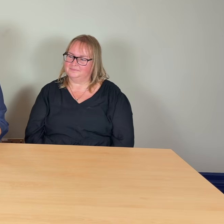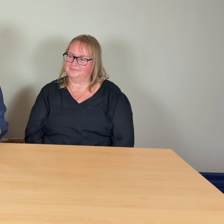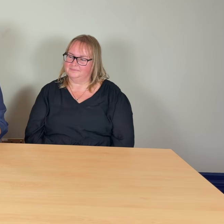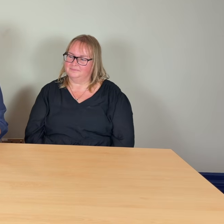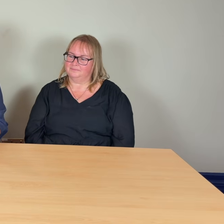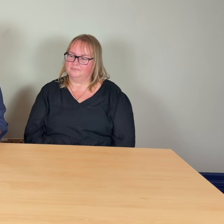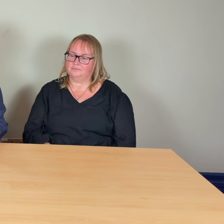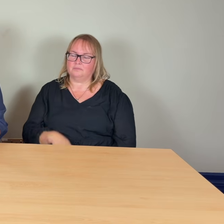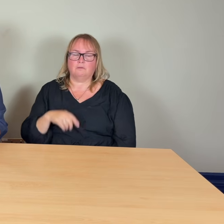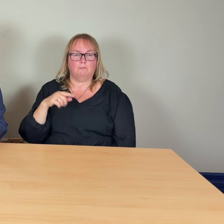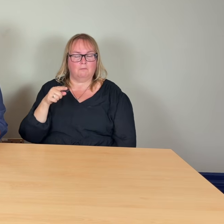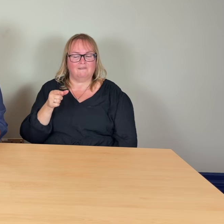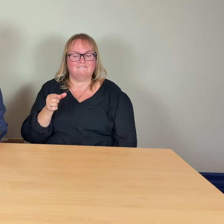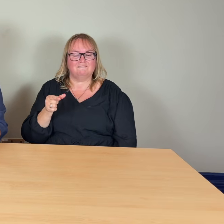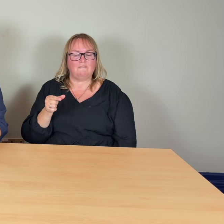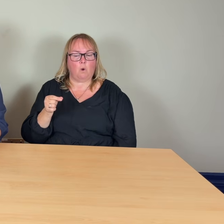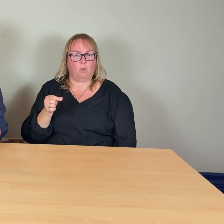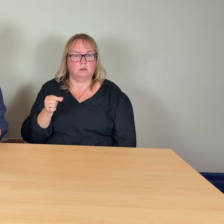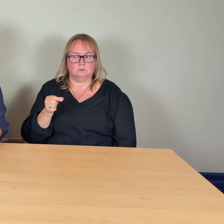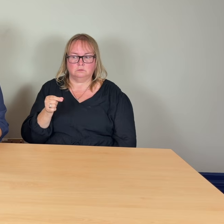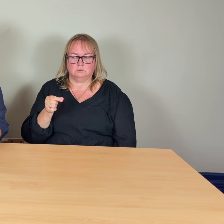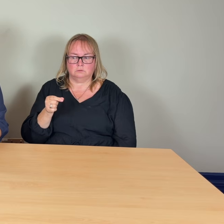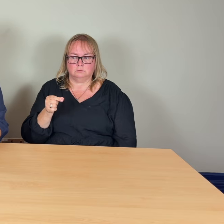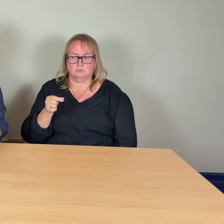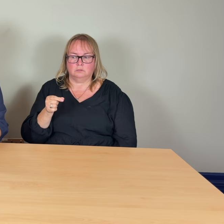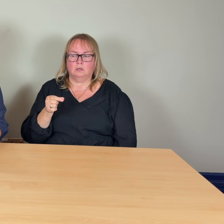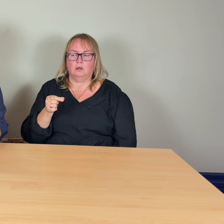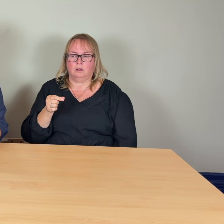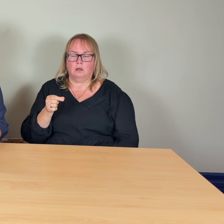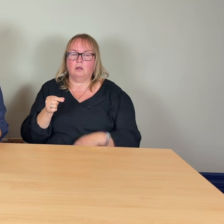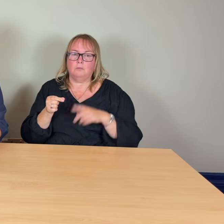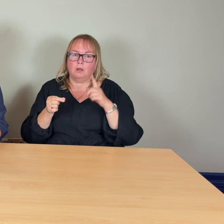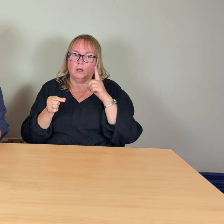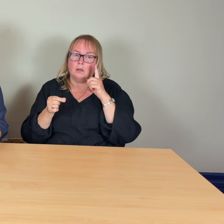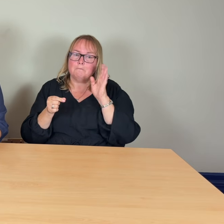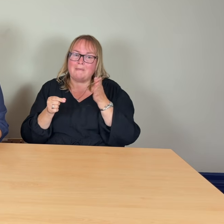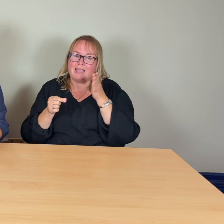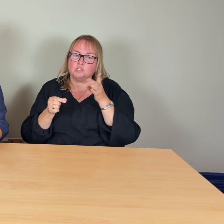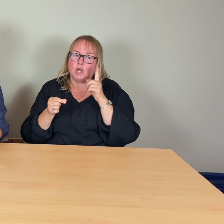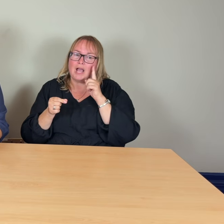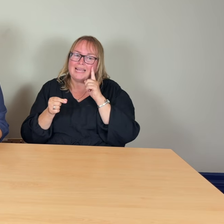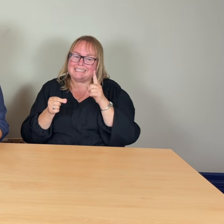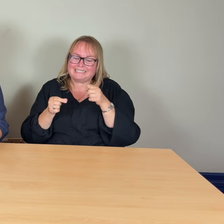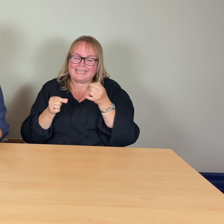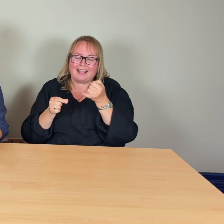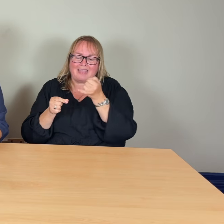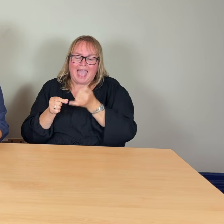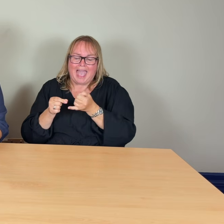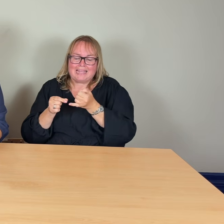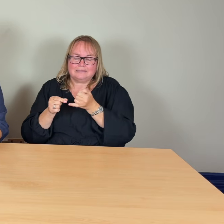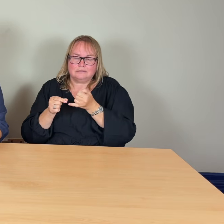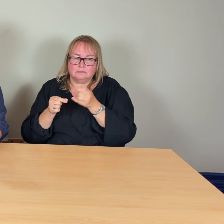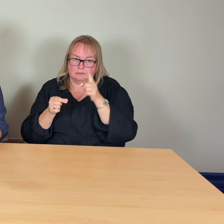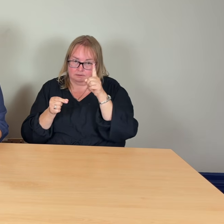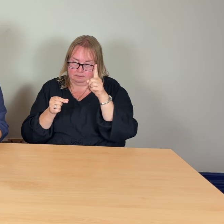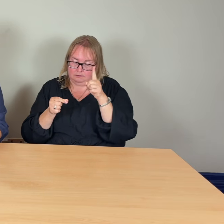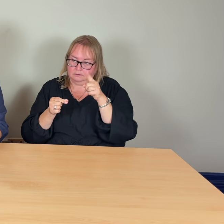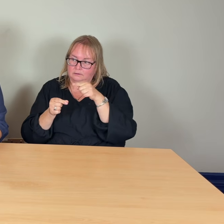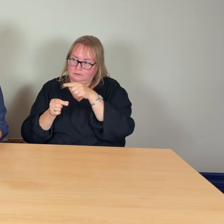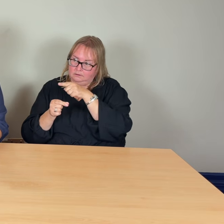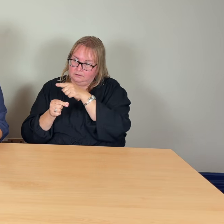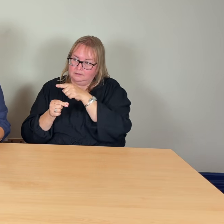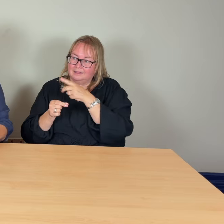And then you can fold it in slightly, but you must be able to see the end. And then you take your second